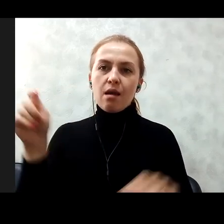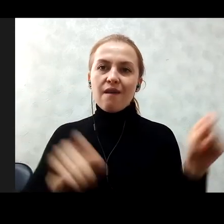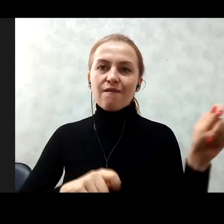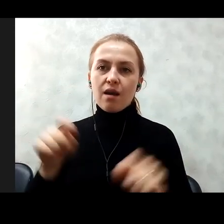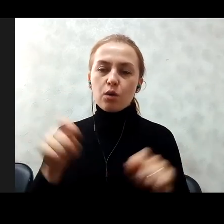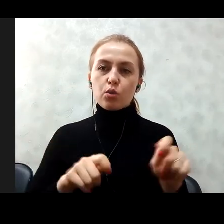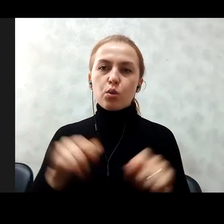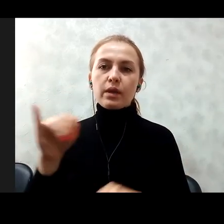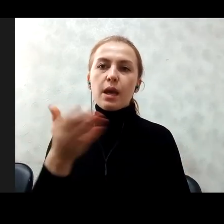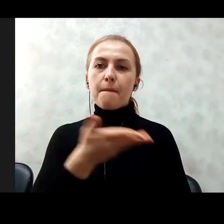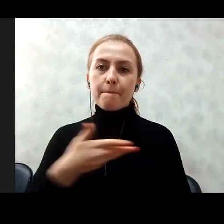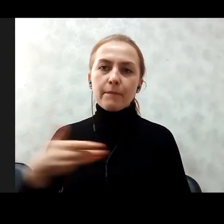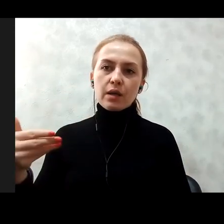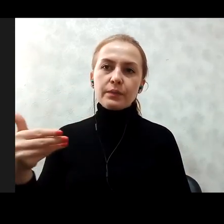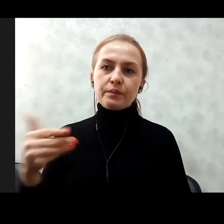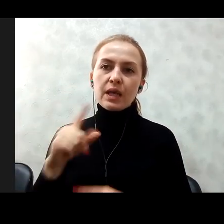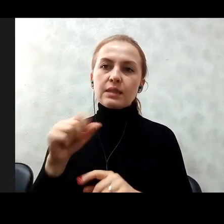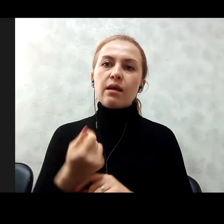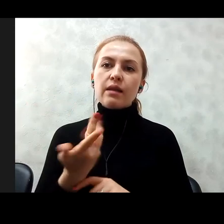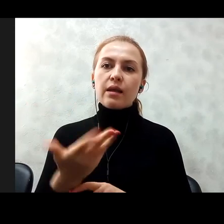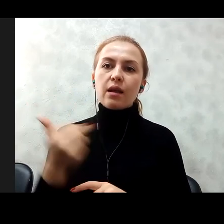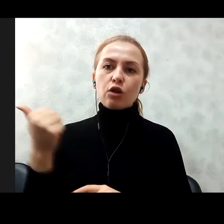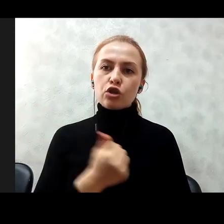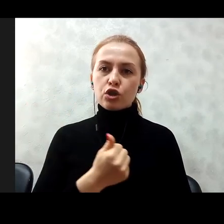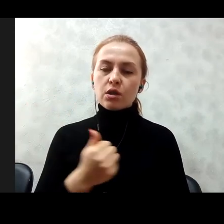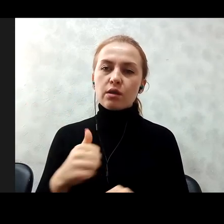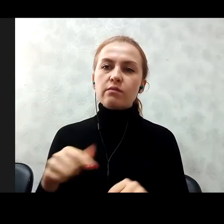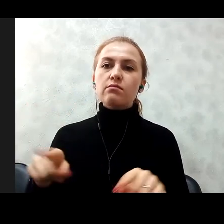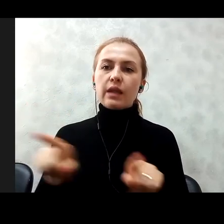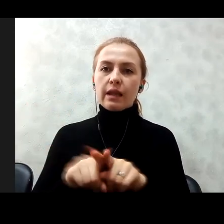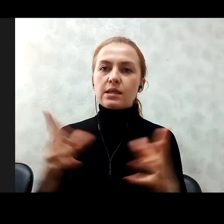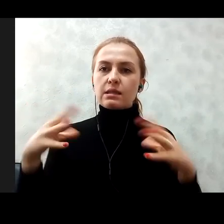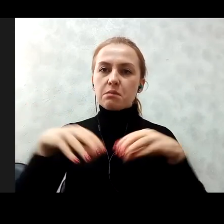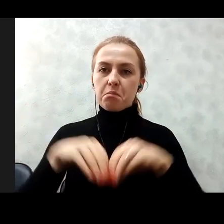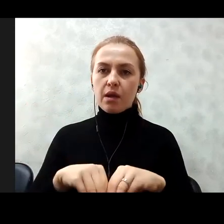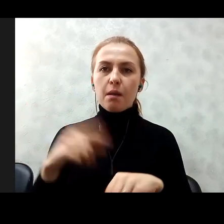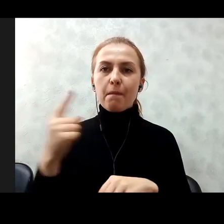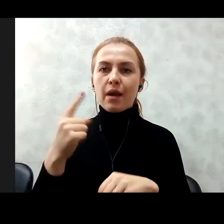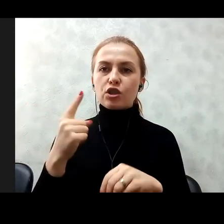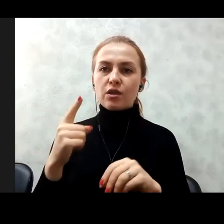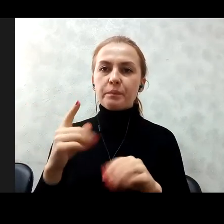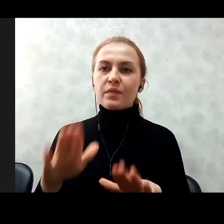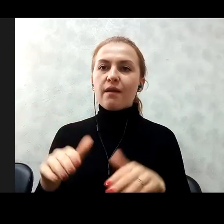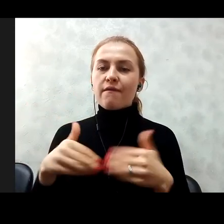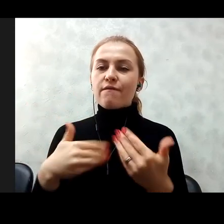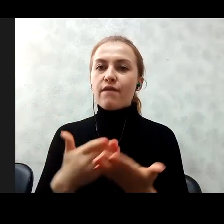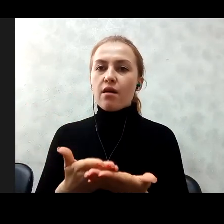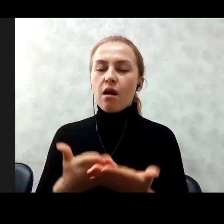So hopefully if the need was realized and the interest was there and we received the